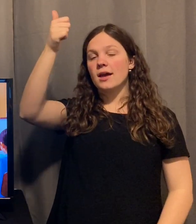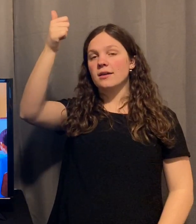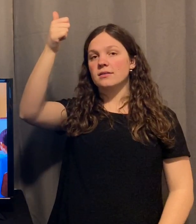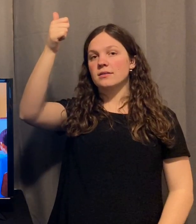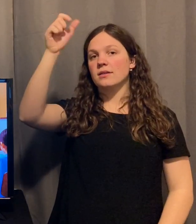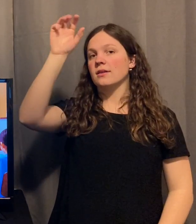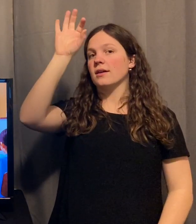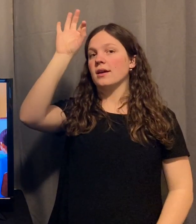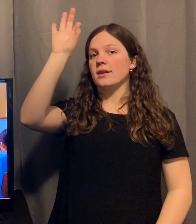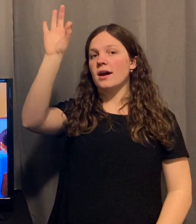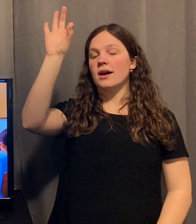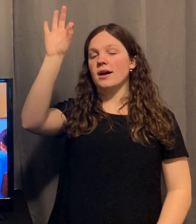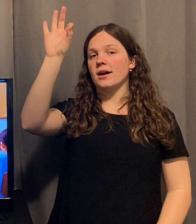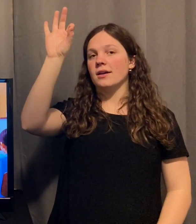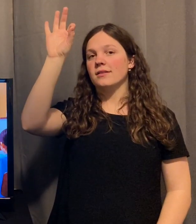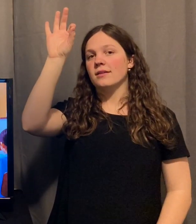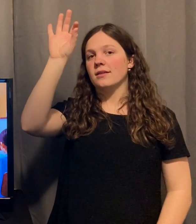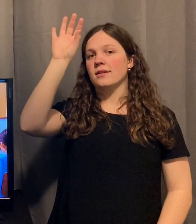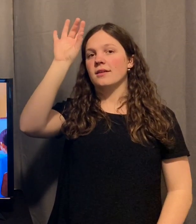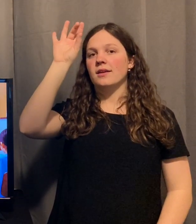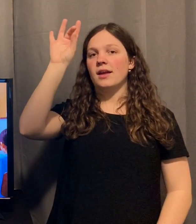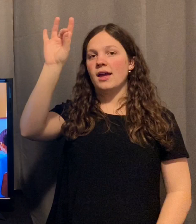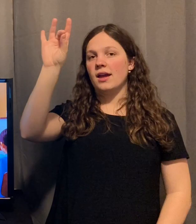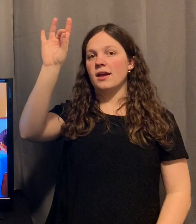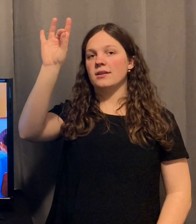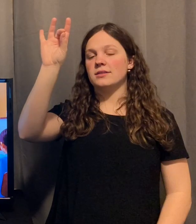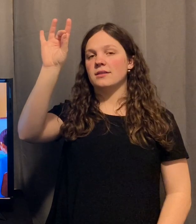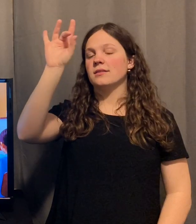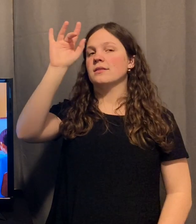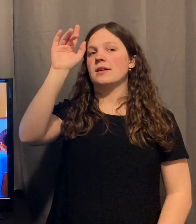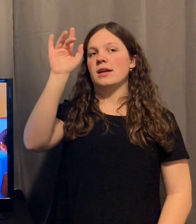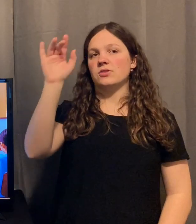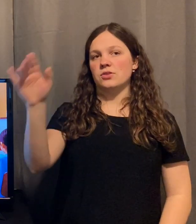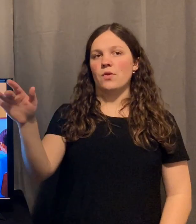10, 9, 8,